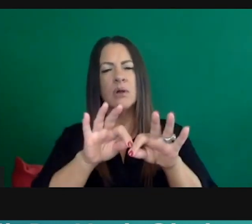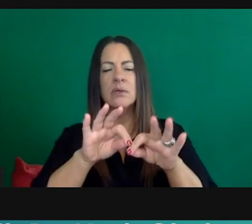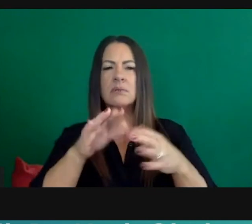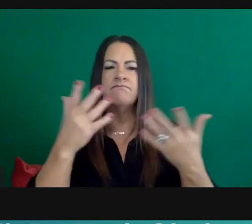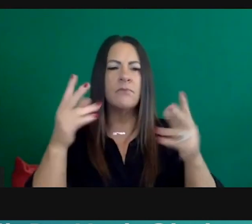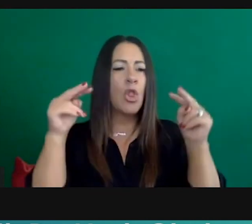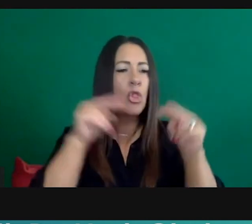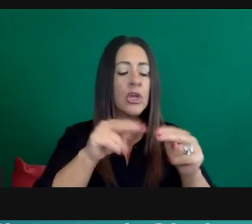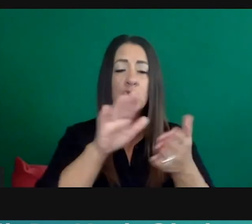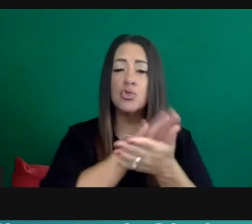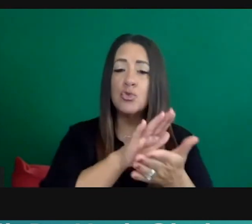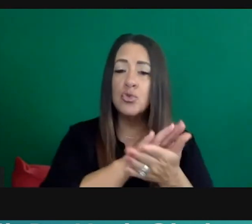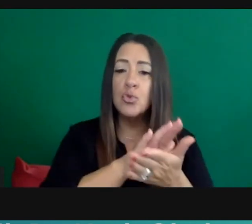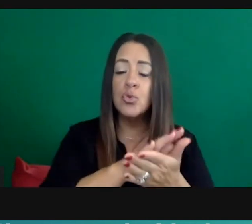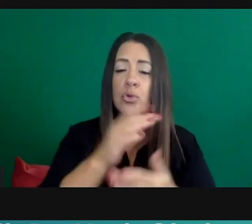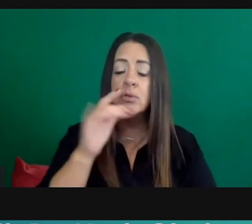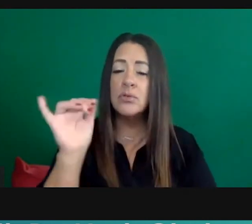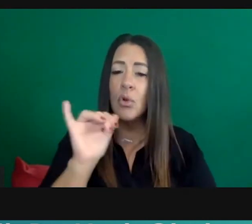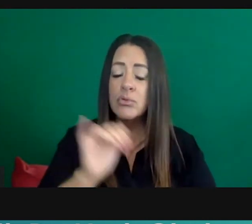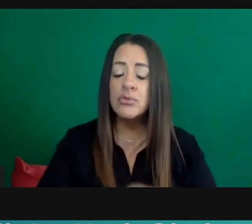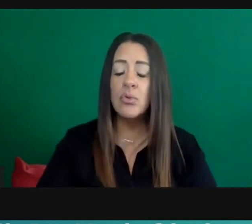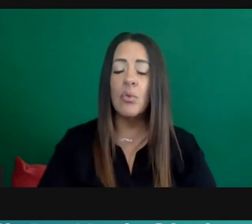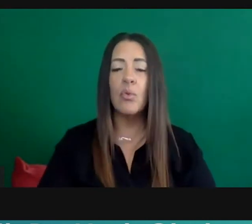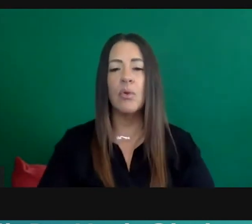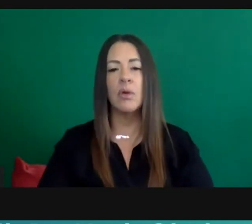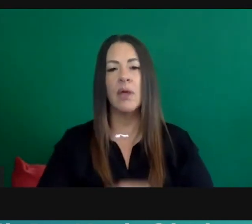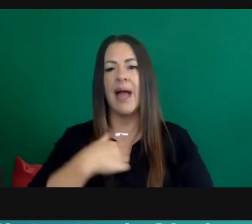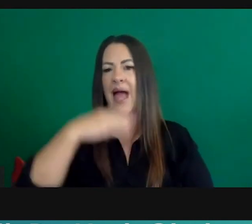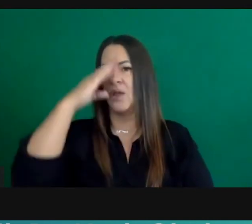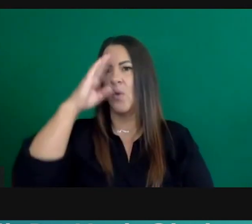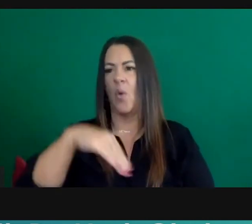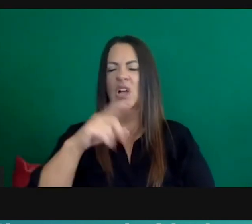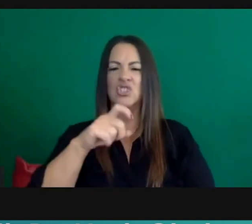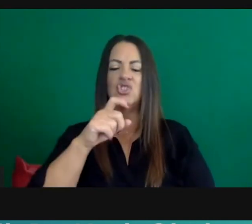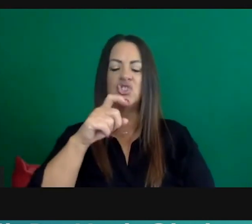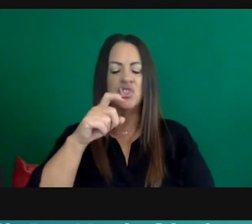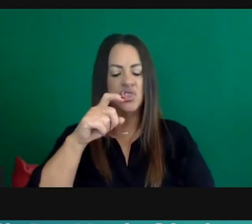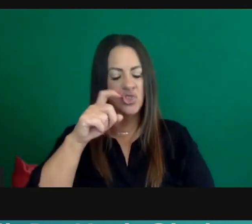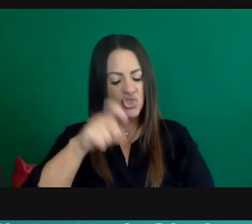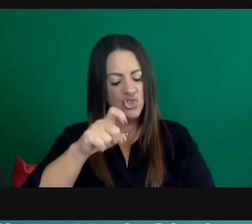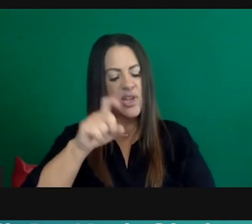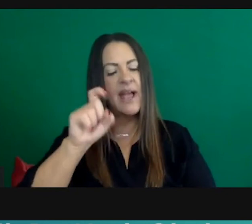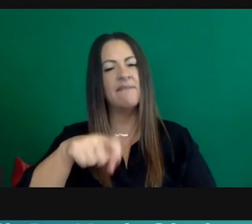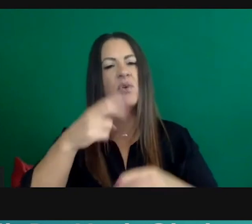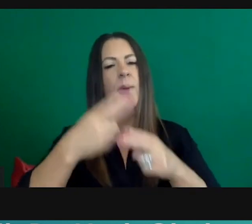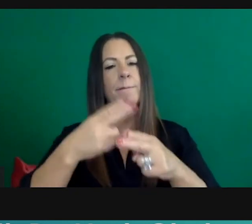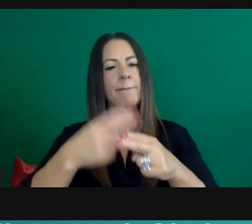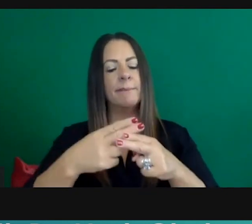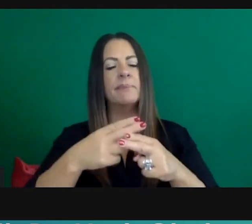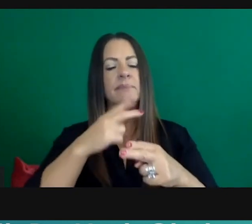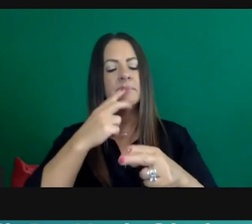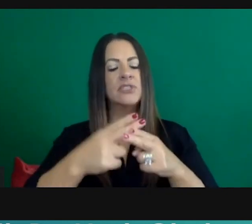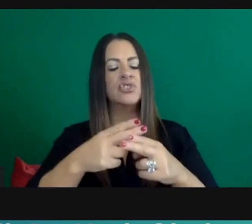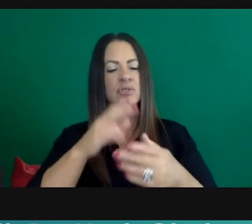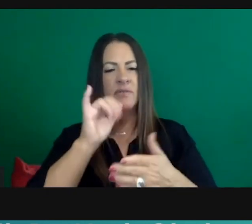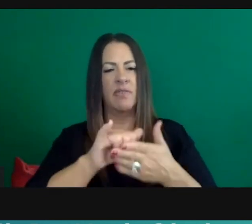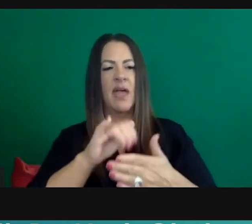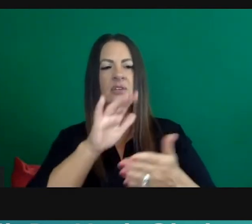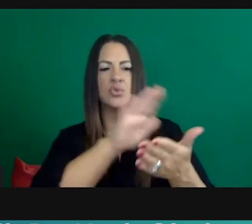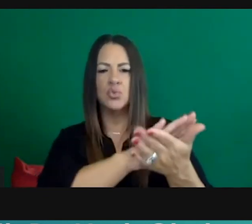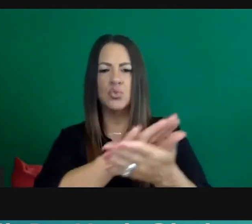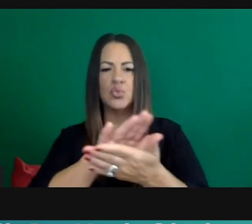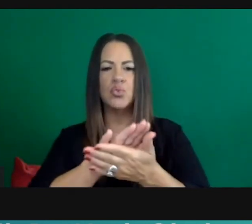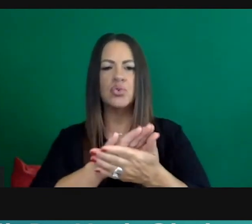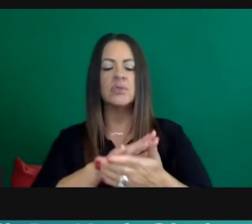schools additionally. And I know that I would be remiss not to mention our collective and galvanized focus